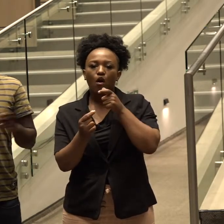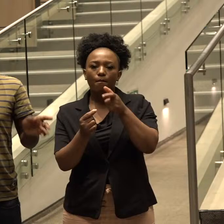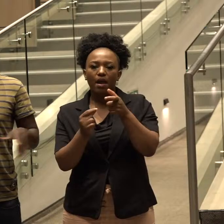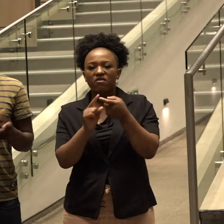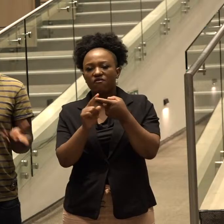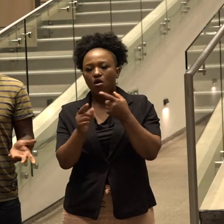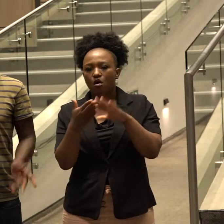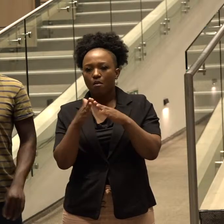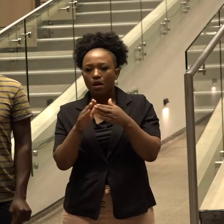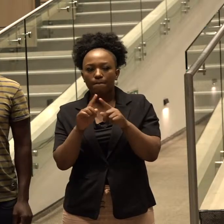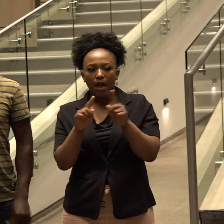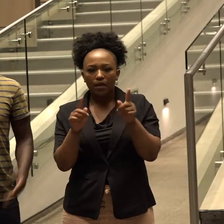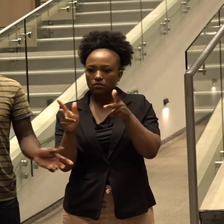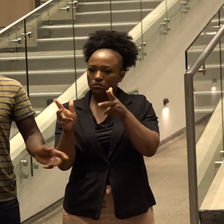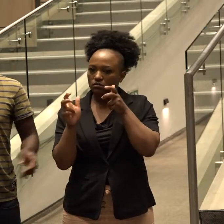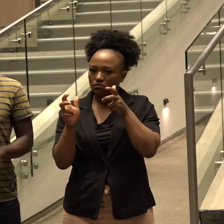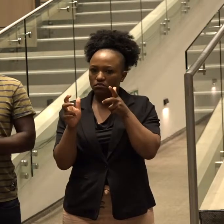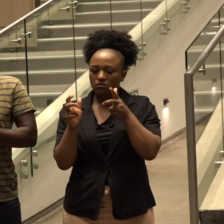um